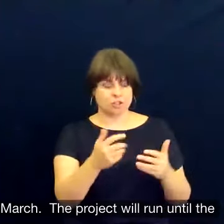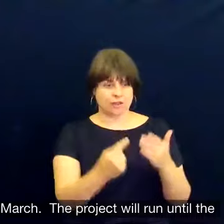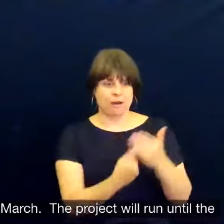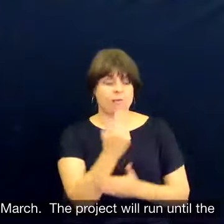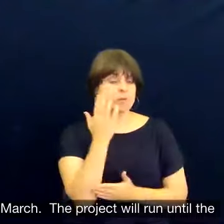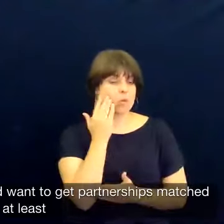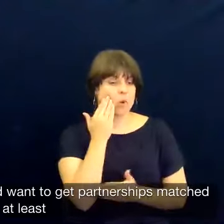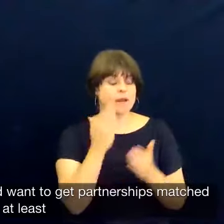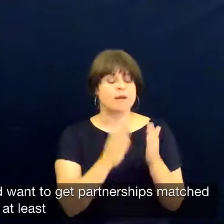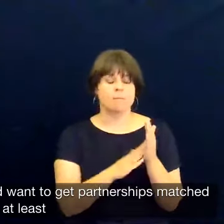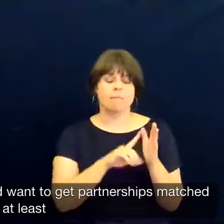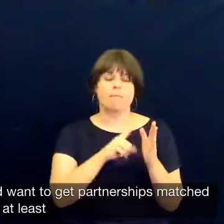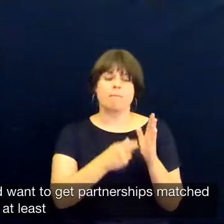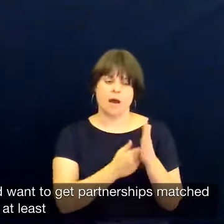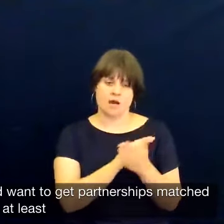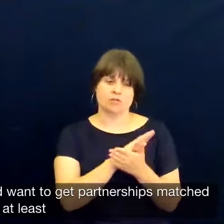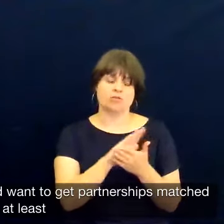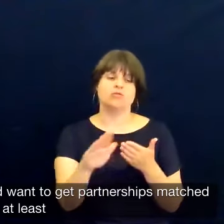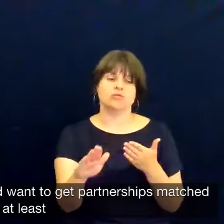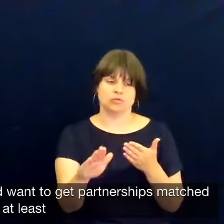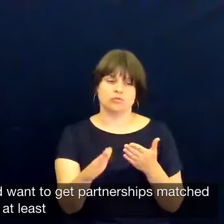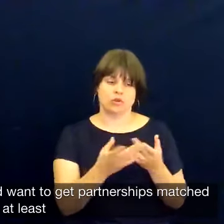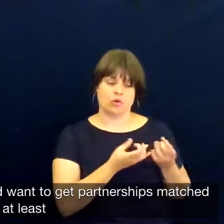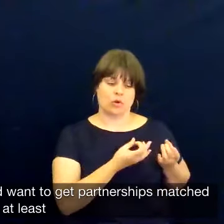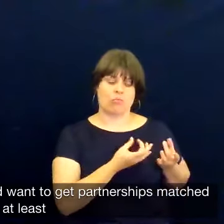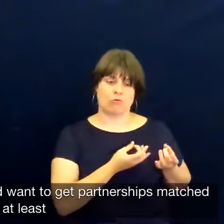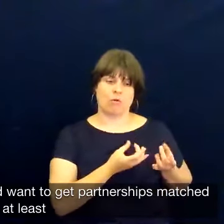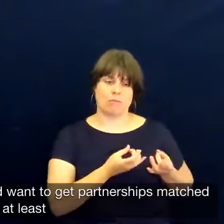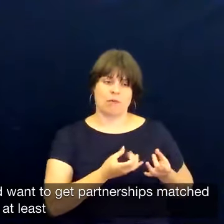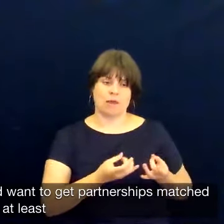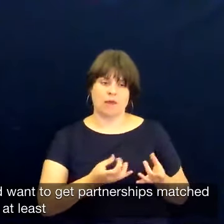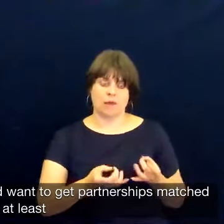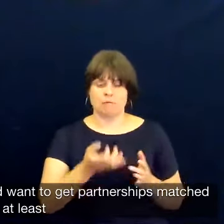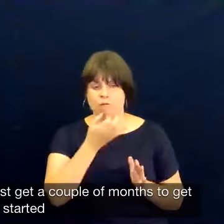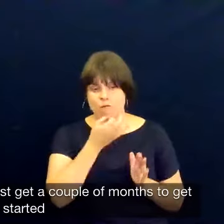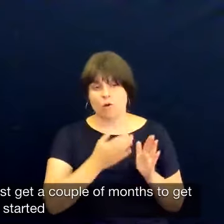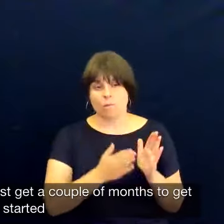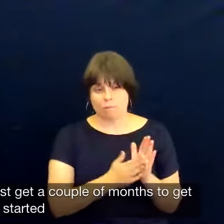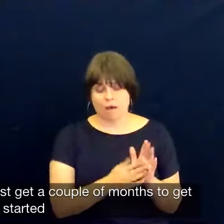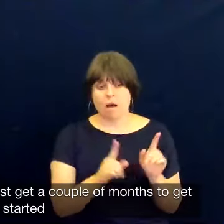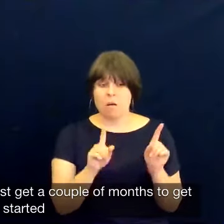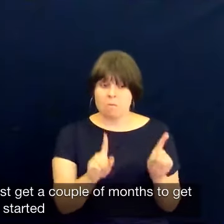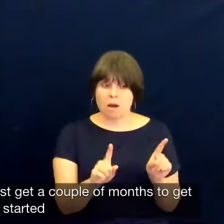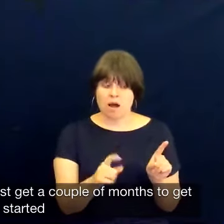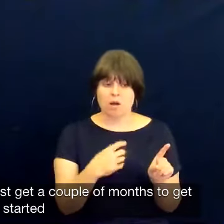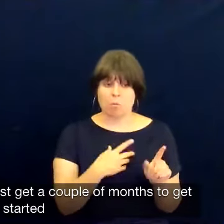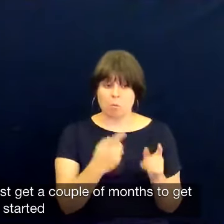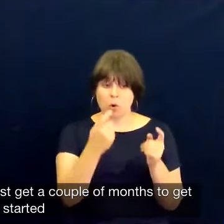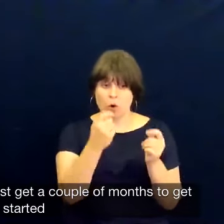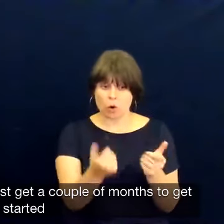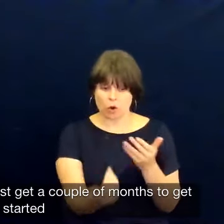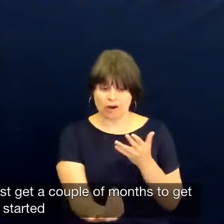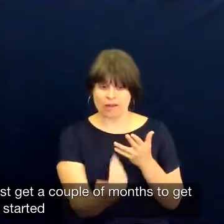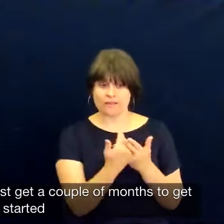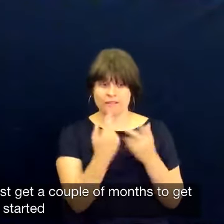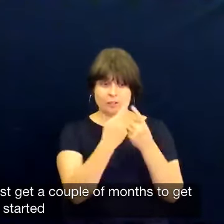so they at least get a couple of months to get started. But I guess the sooner you get it in, the sooner we can start matching